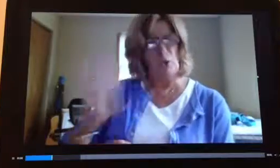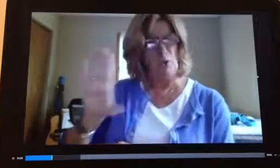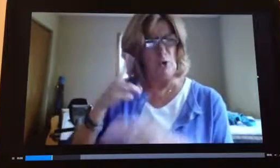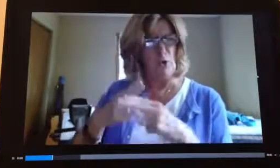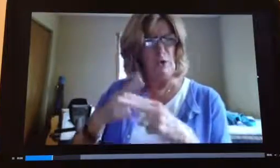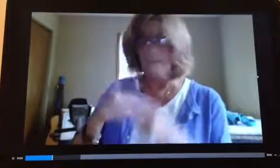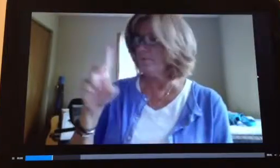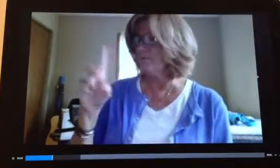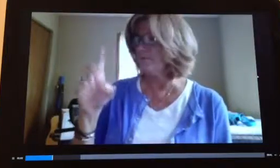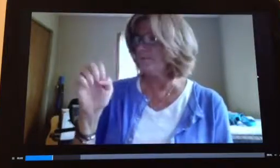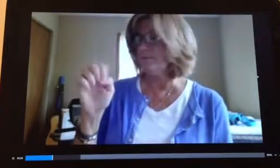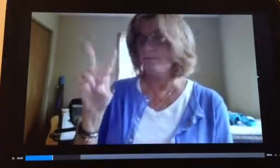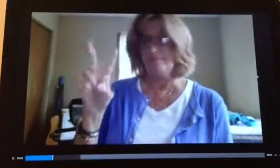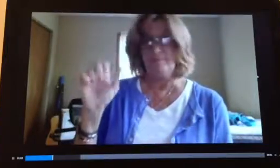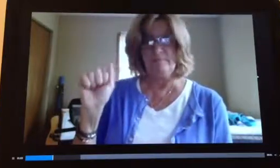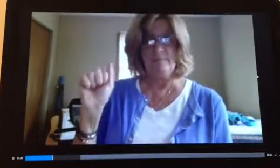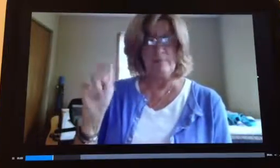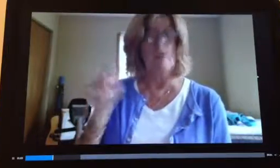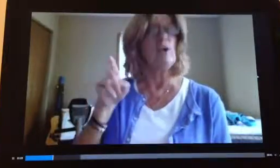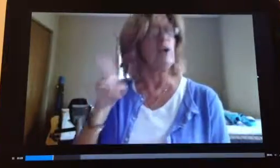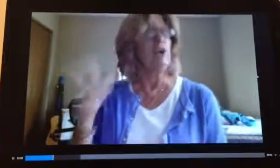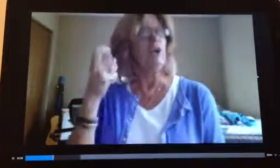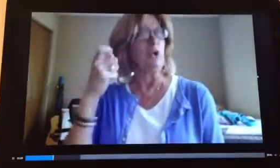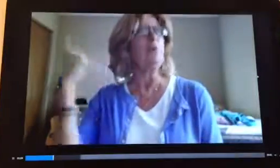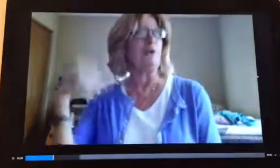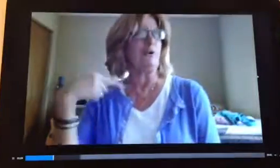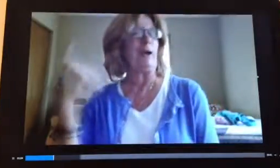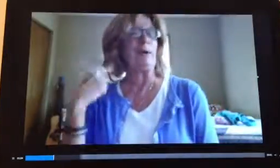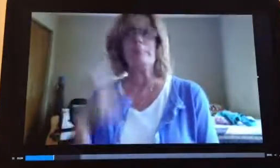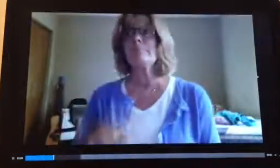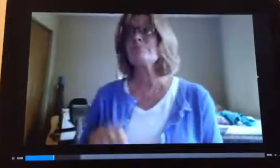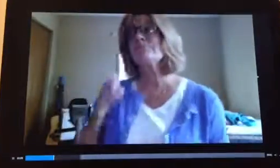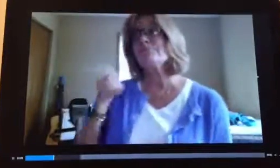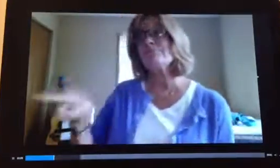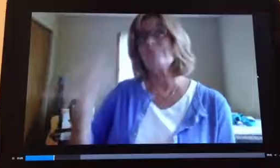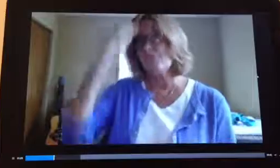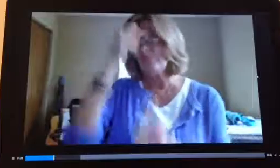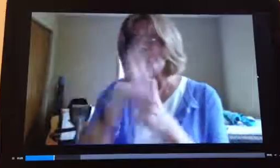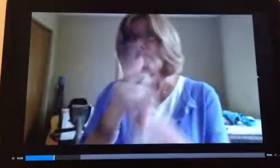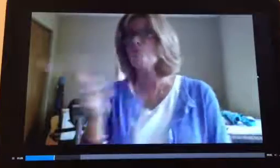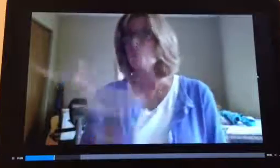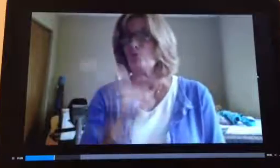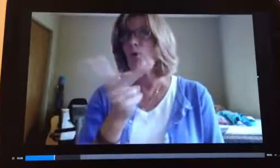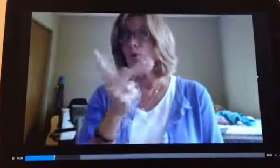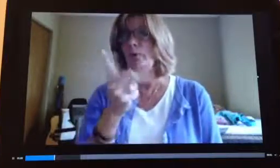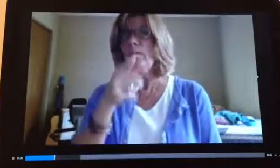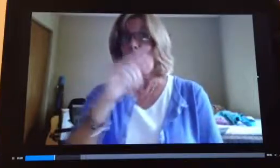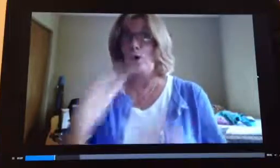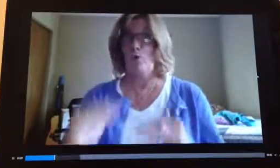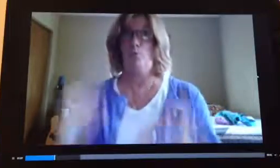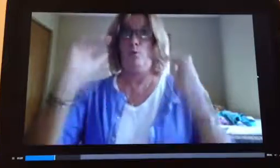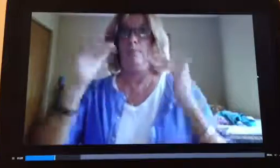But she lives all the way in Westerville, so I decided I was gonna ask my friend Devin. She's a little crazy. And